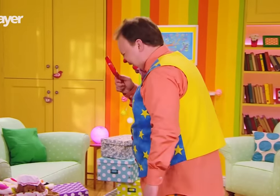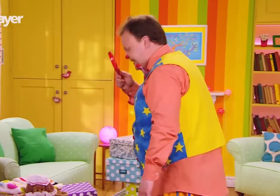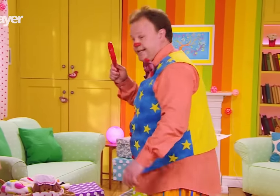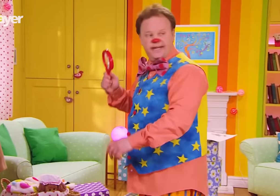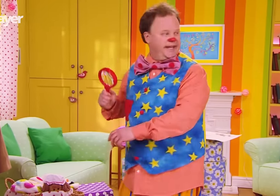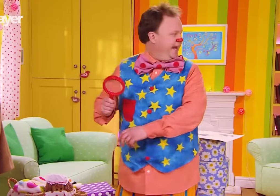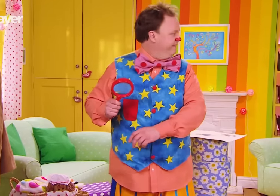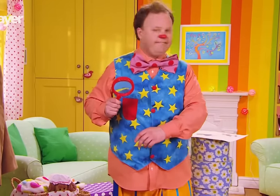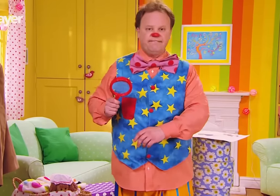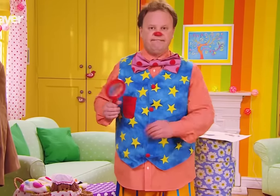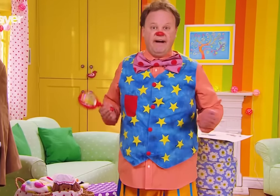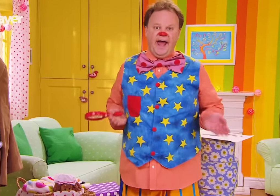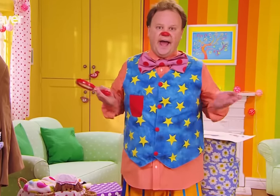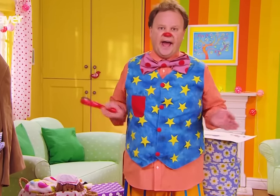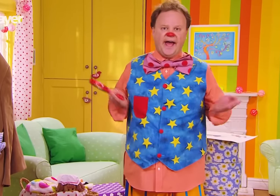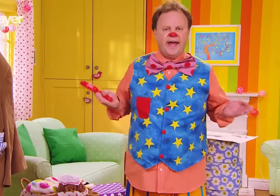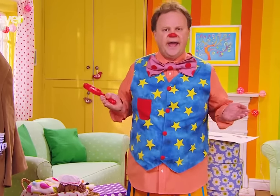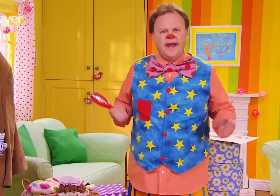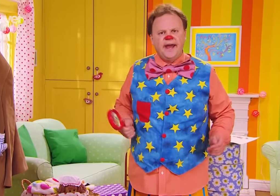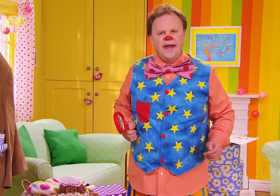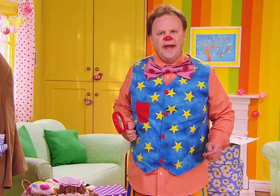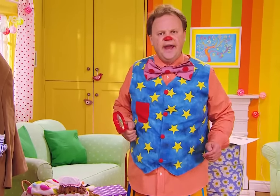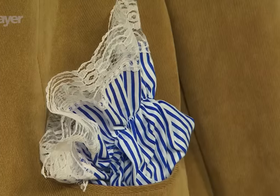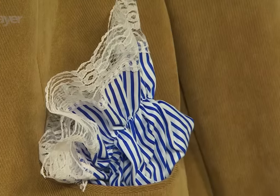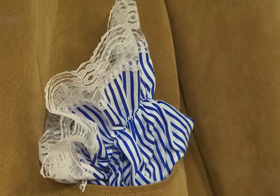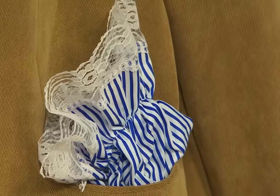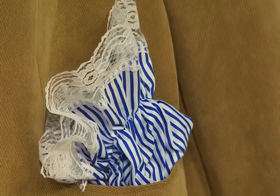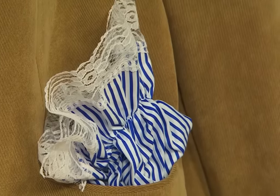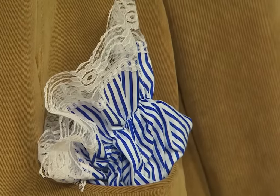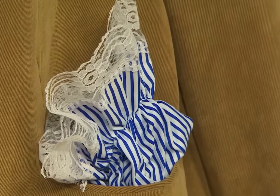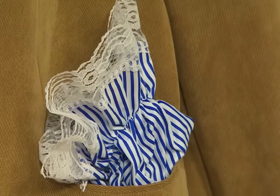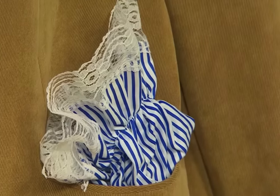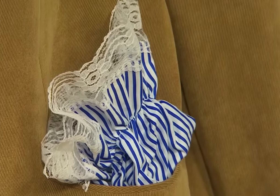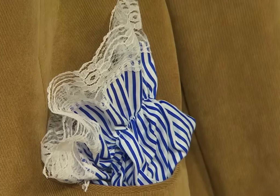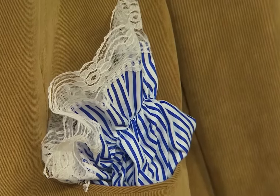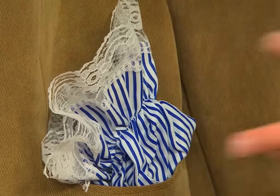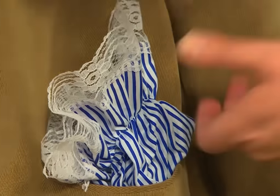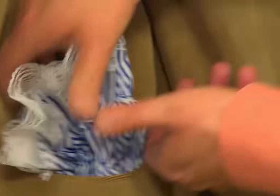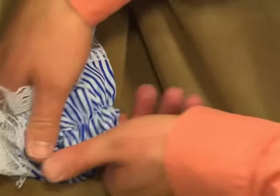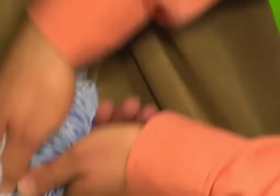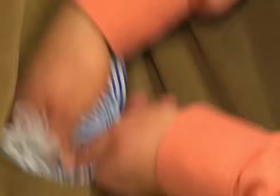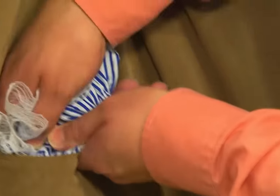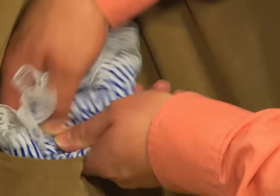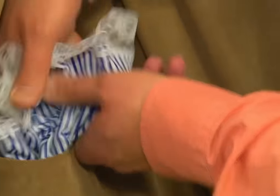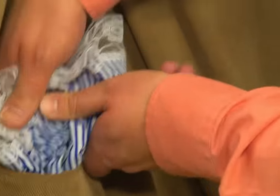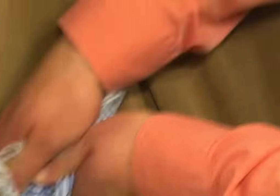There's a hat. Where? In your pocket. Oh, thank you.